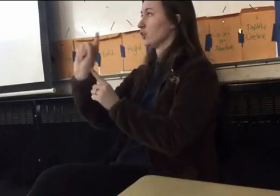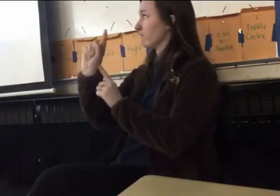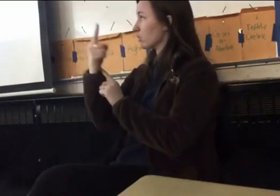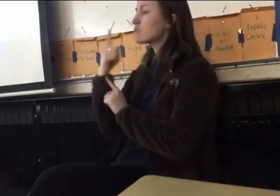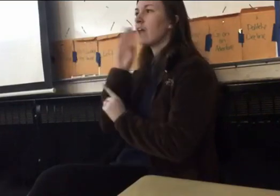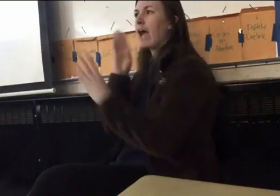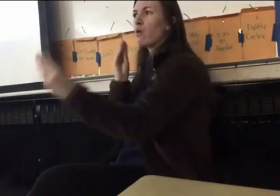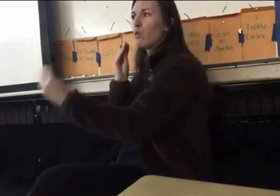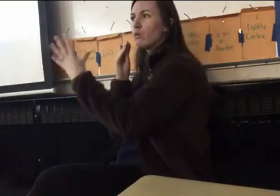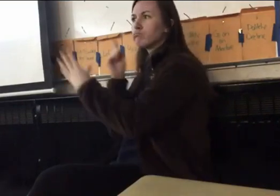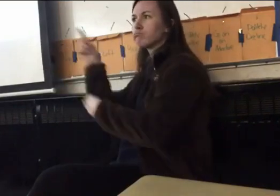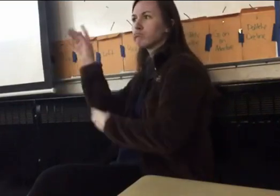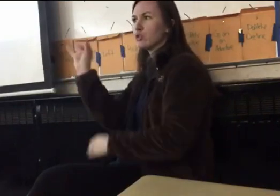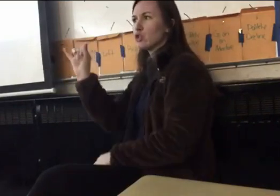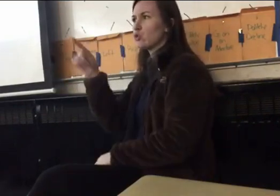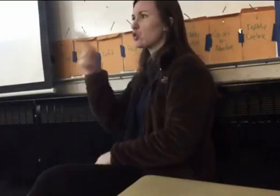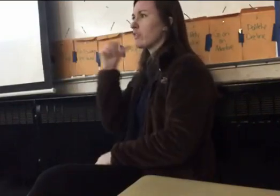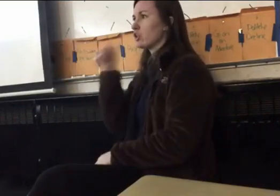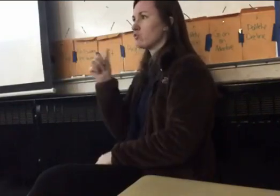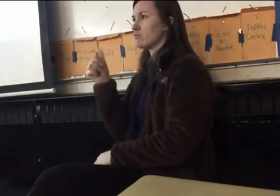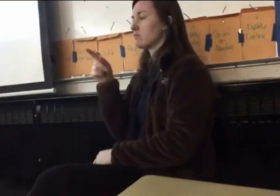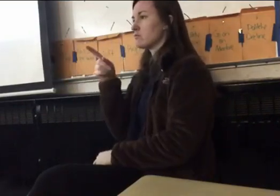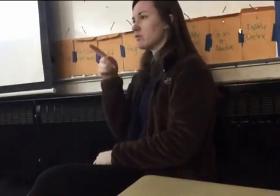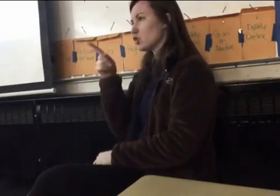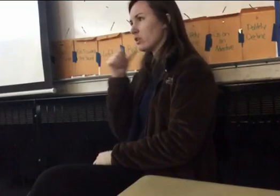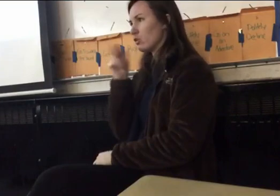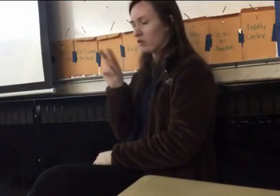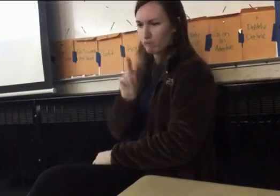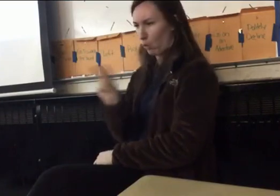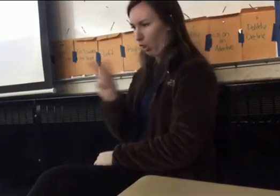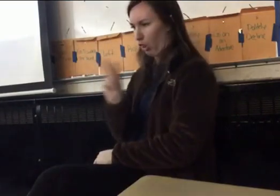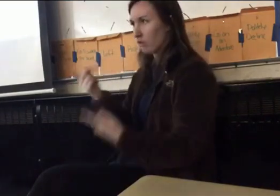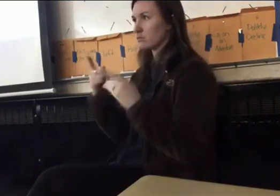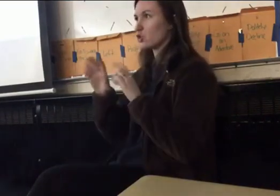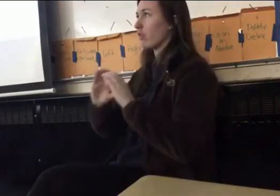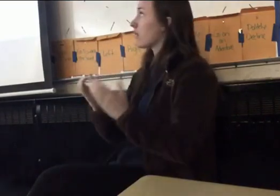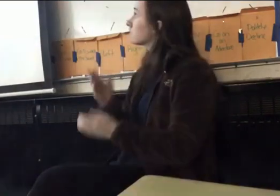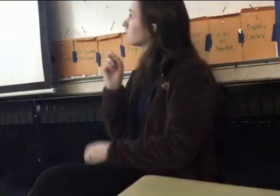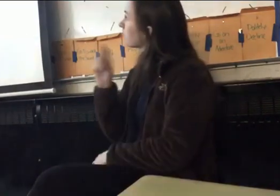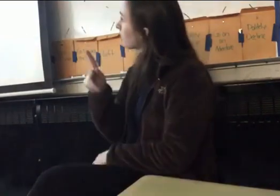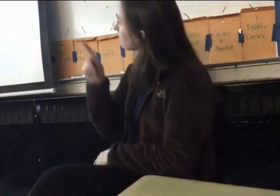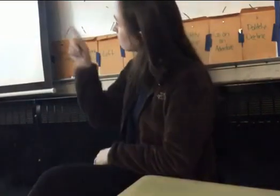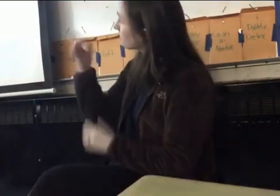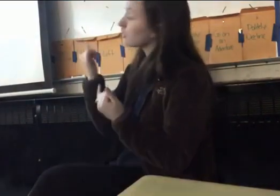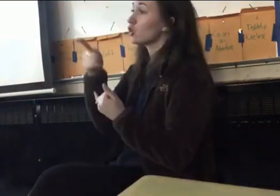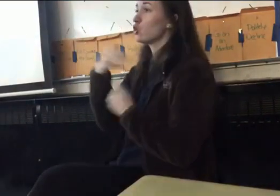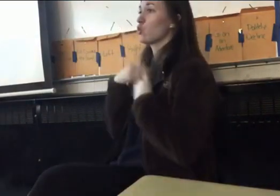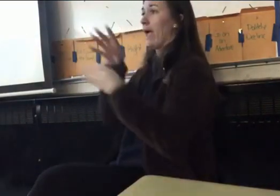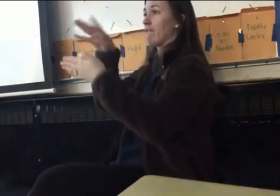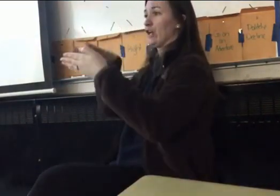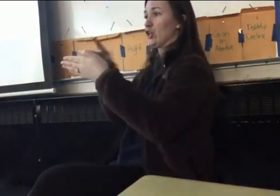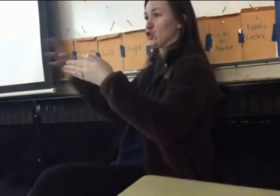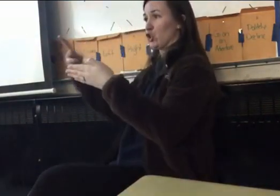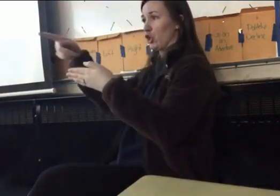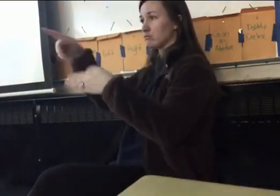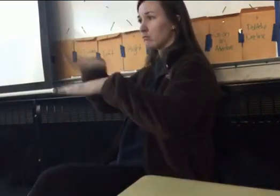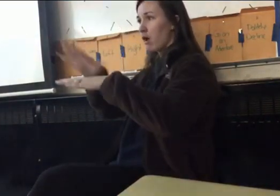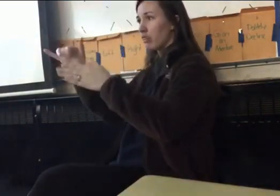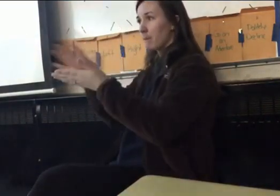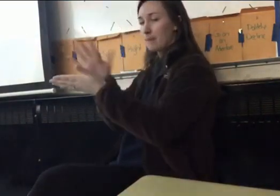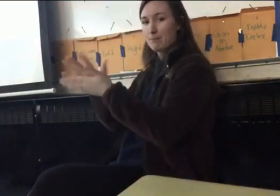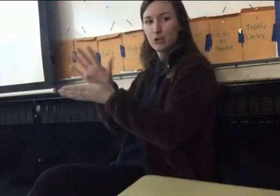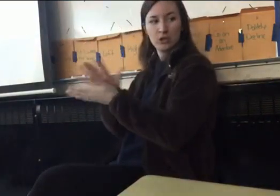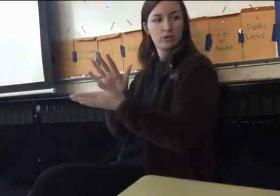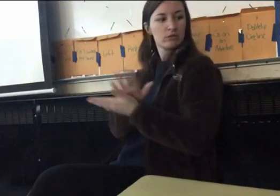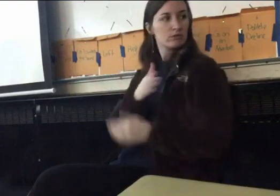as well so you don't have to flip back and forth for at least in class. Now, you have a chart on this paper, and here's what